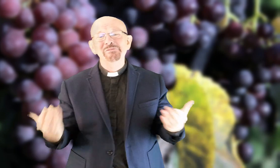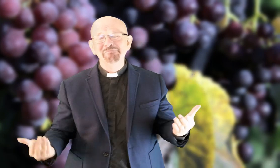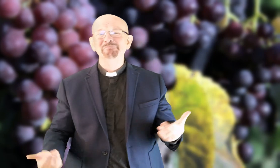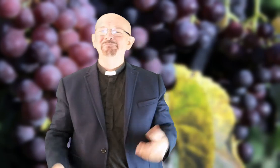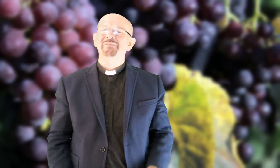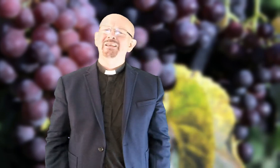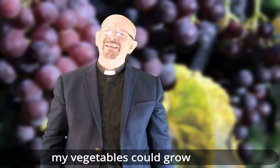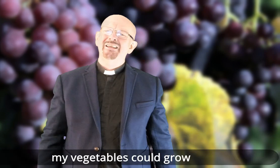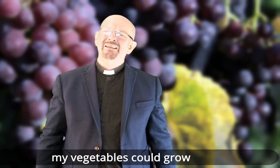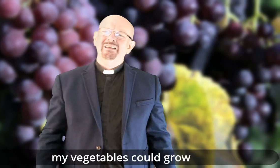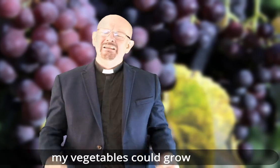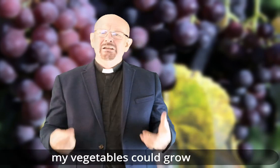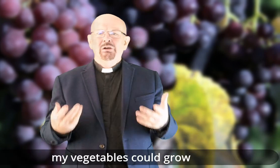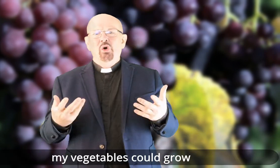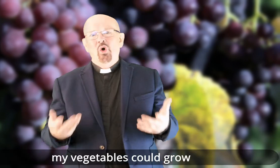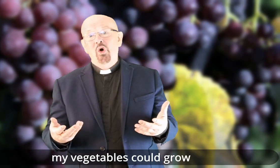my vegetables could grow.